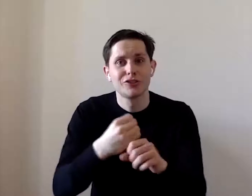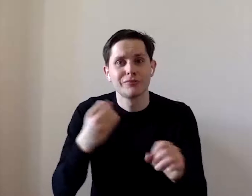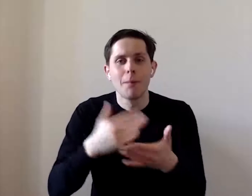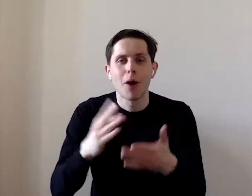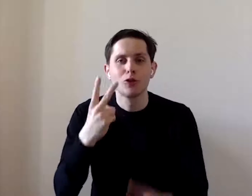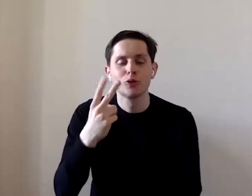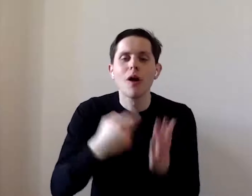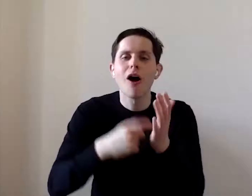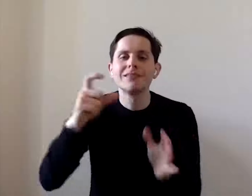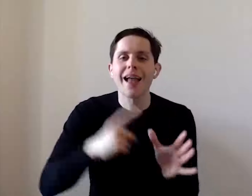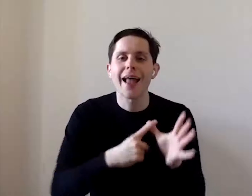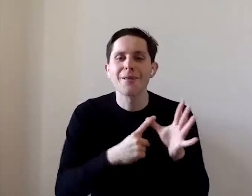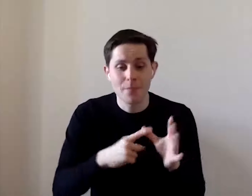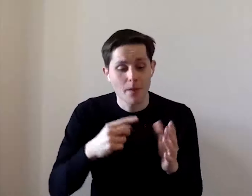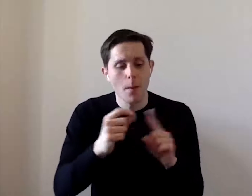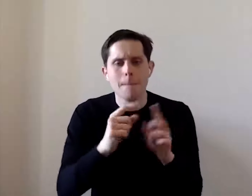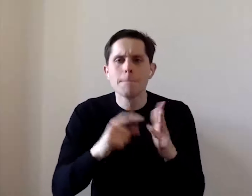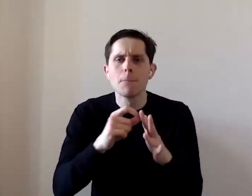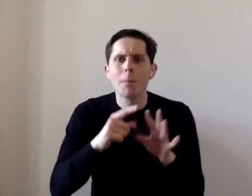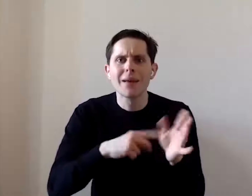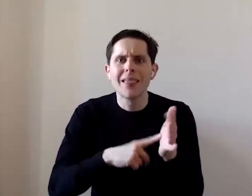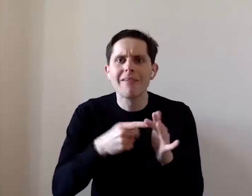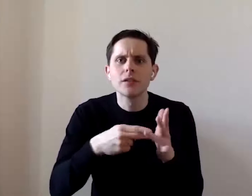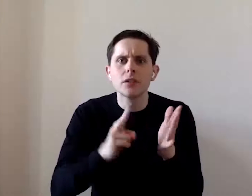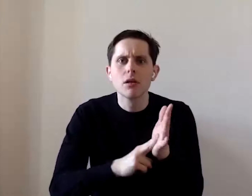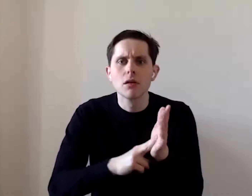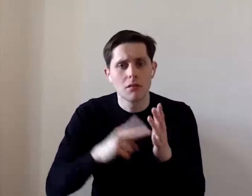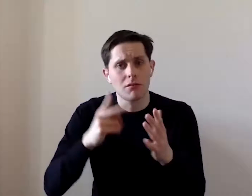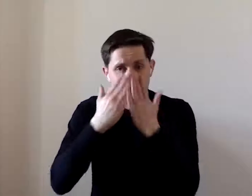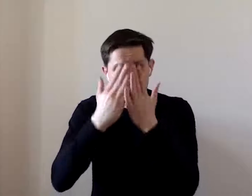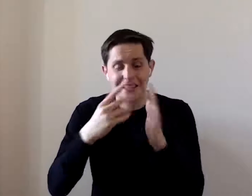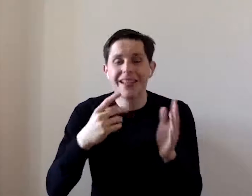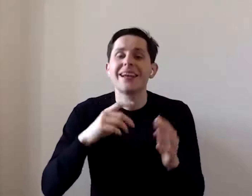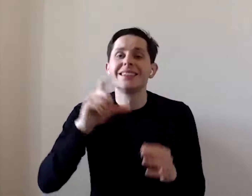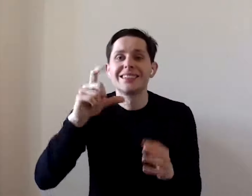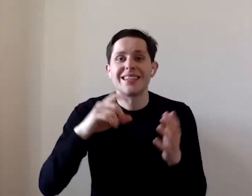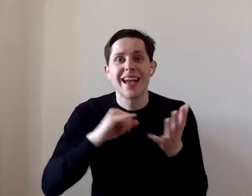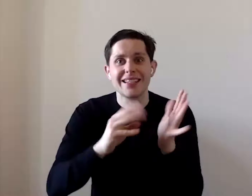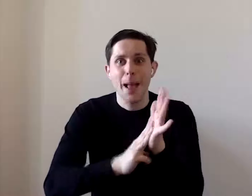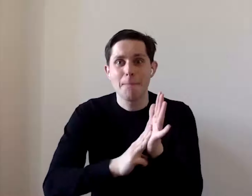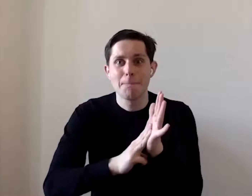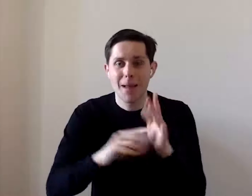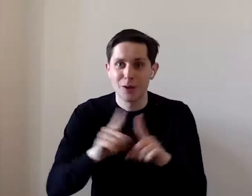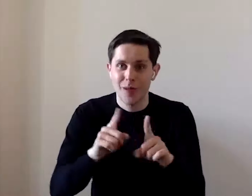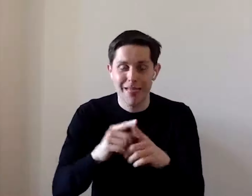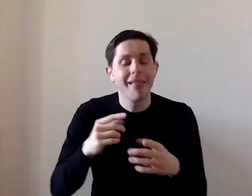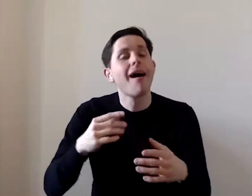in 2021. We also have Poppy Levison, an architectural student at Central St. Martin's and Part 1 architectural assistant